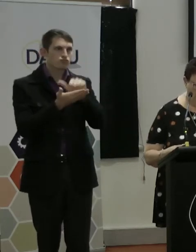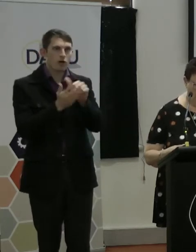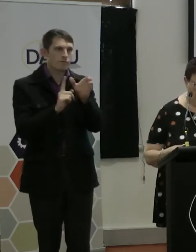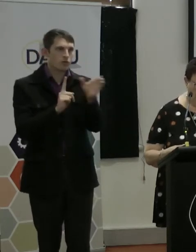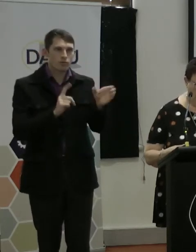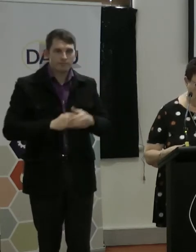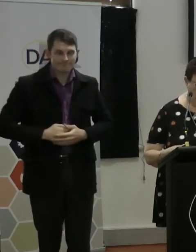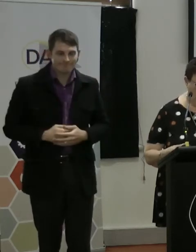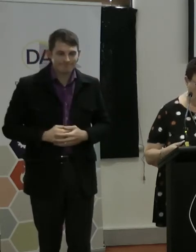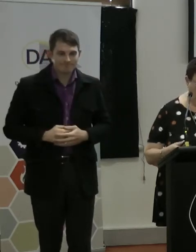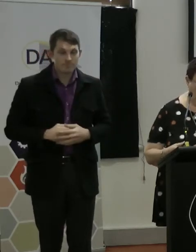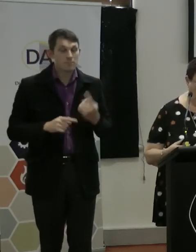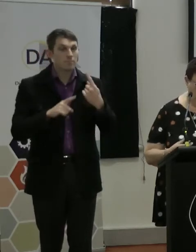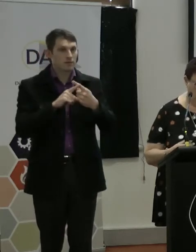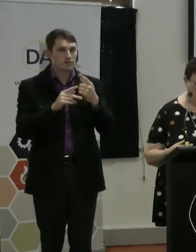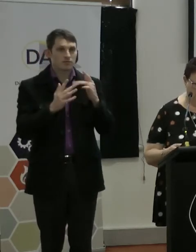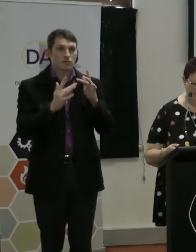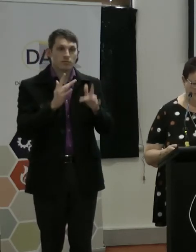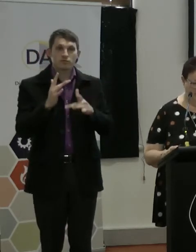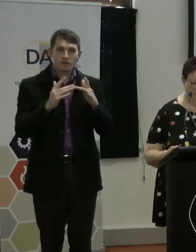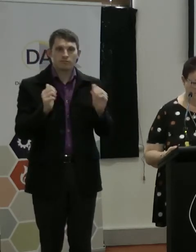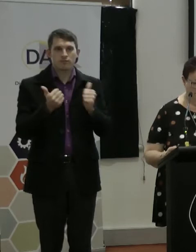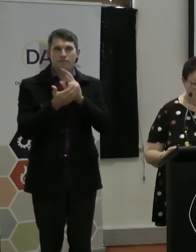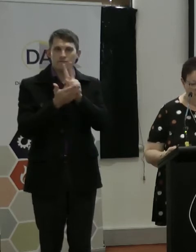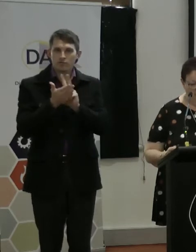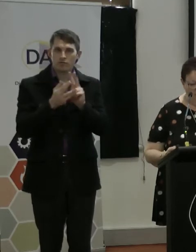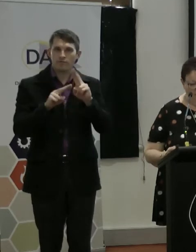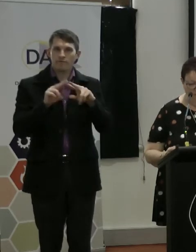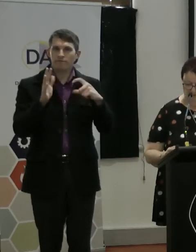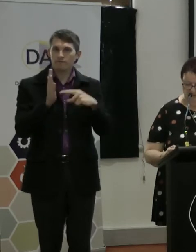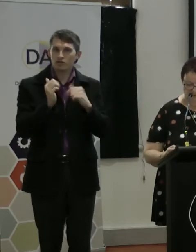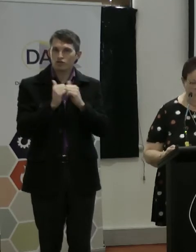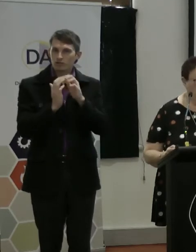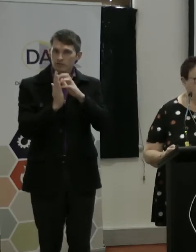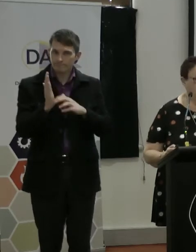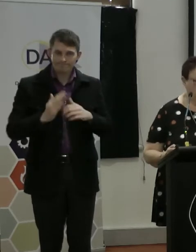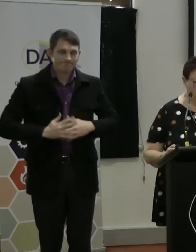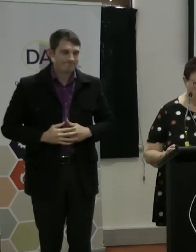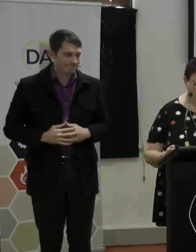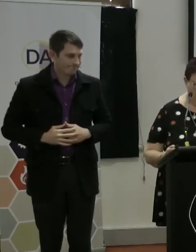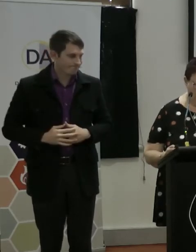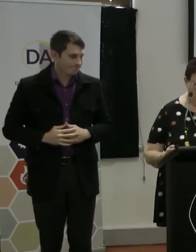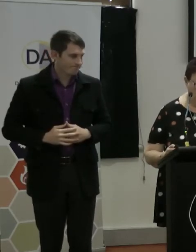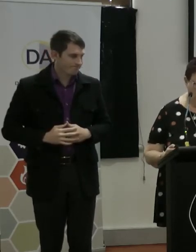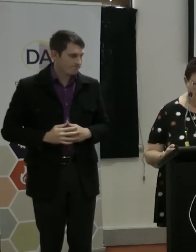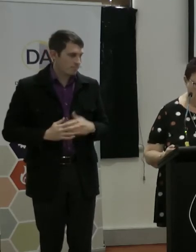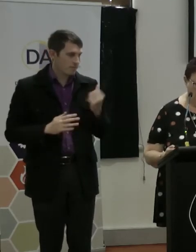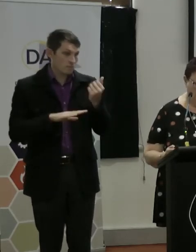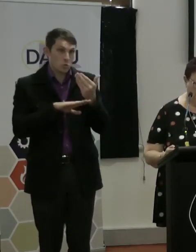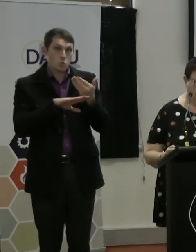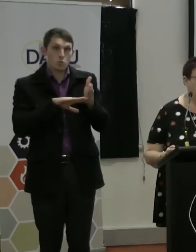also have a range of videos and fact sheets on their website. The new support that was available